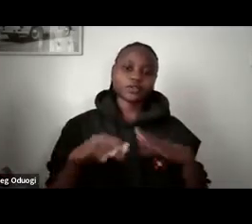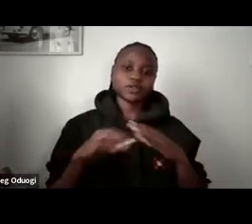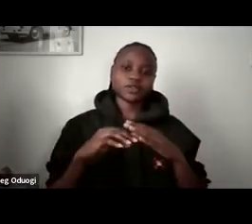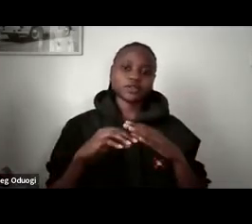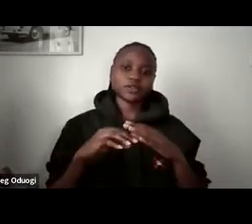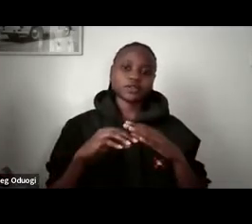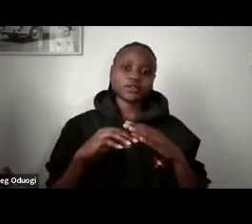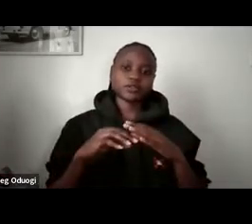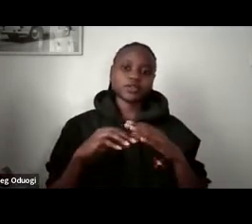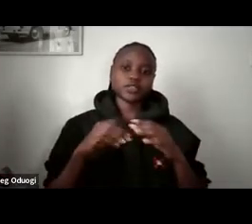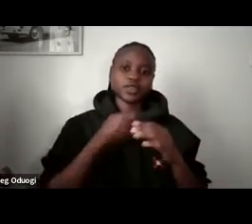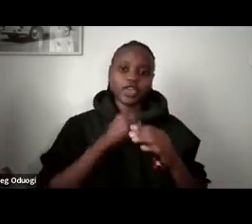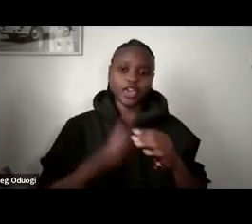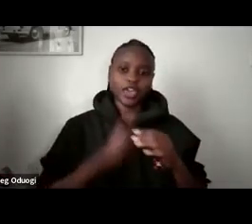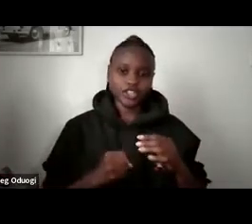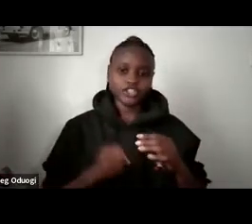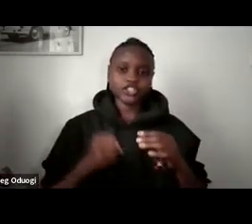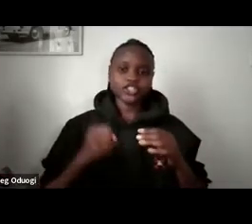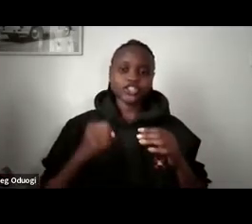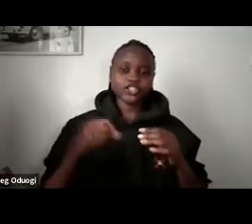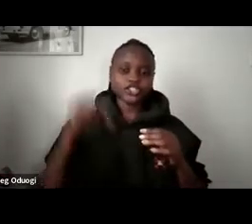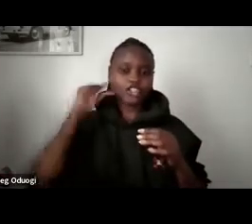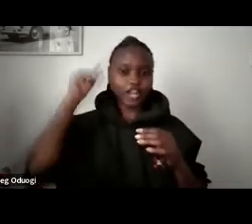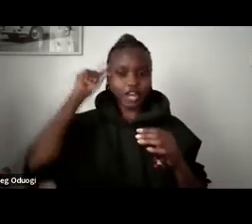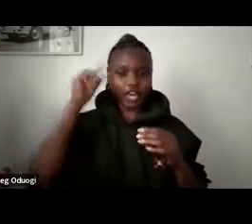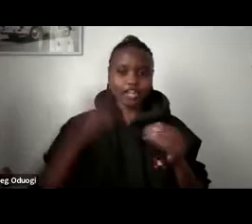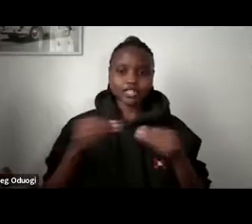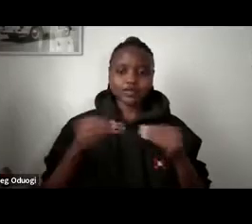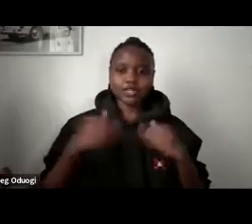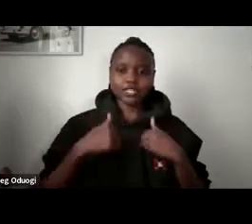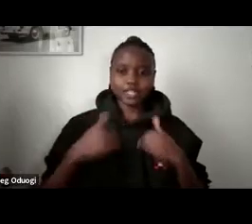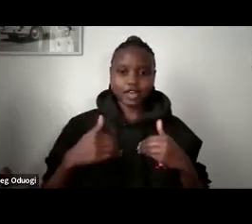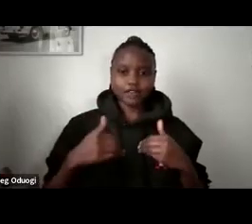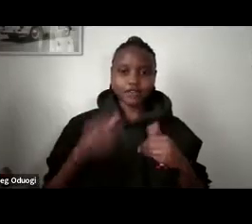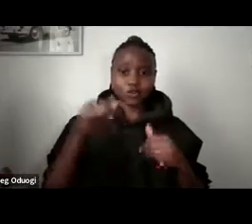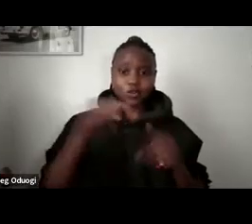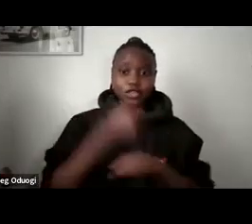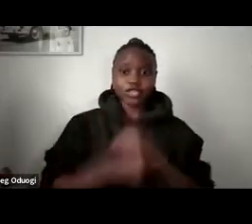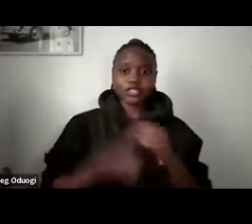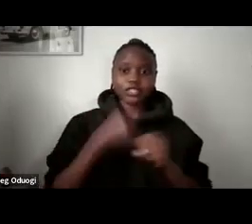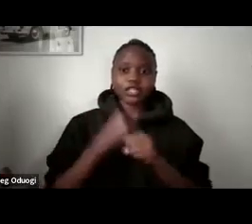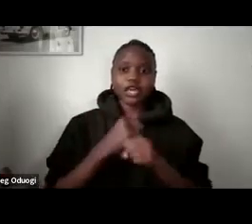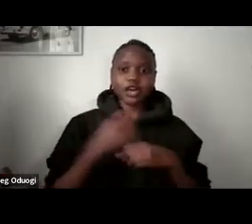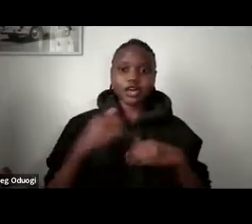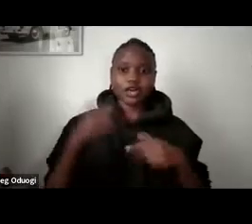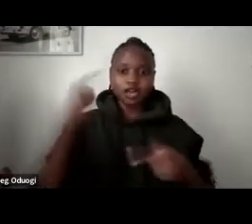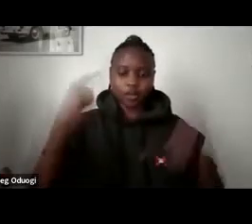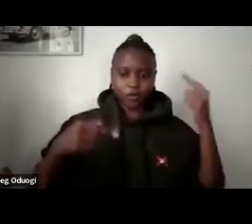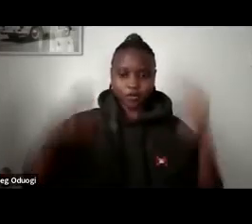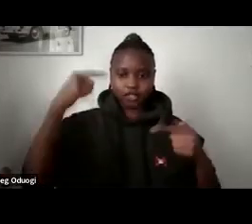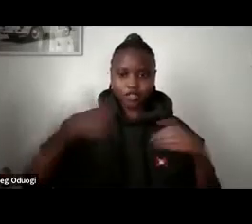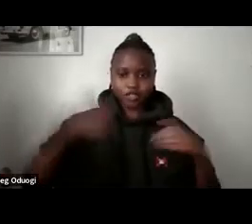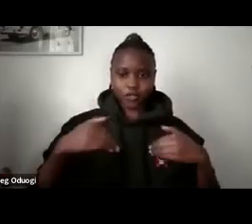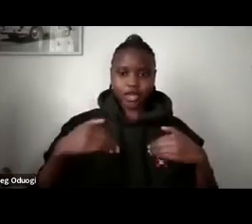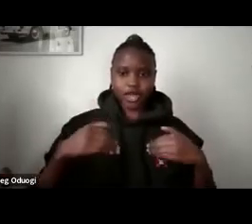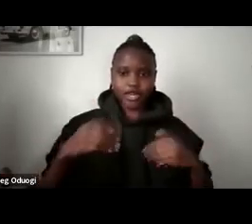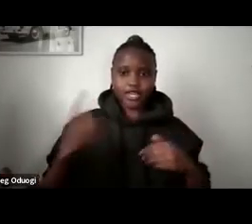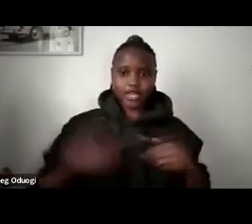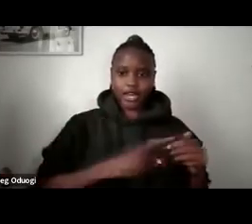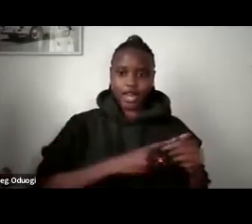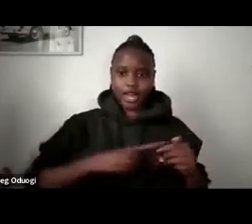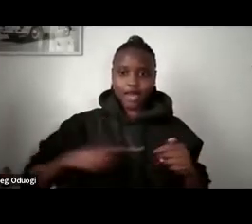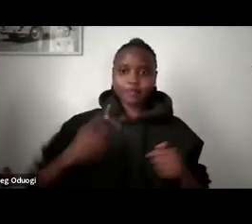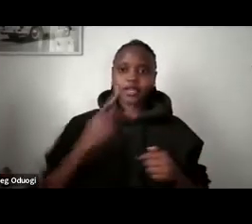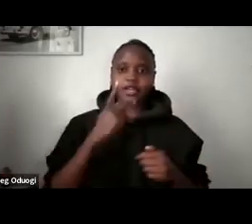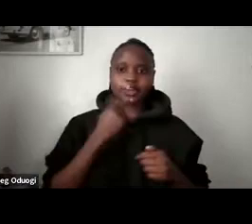the disabilities they have. So in 2021, we had the DEC competition in Dadaab and in Kakuma, which was graced by the